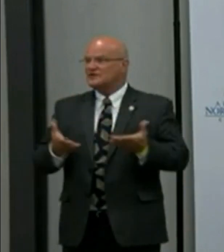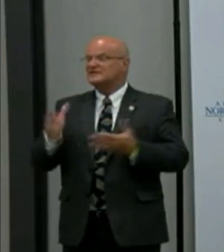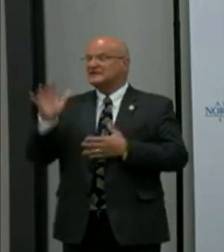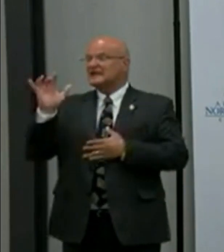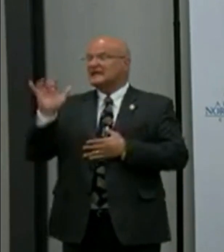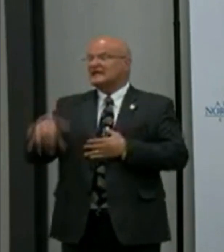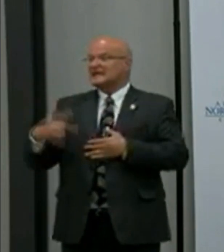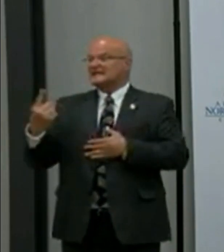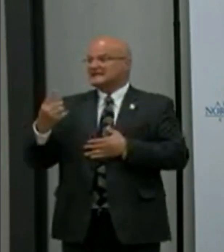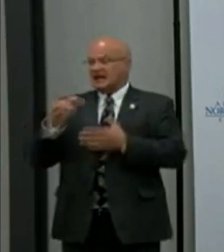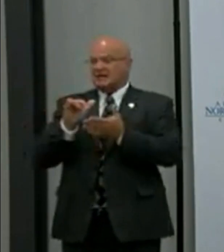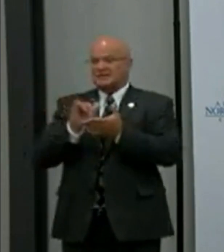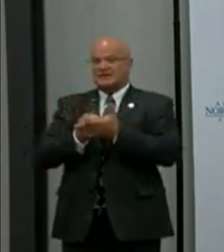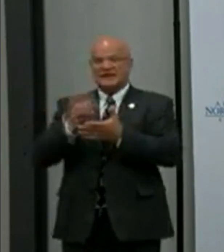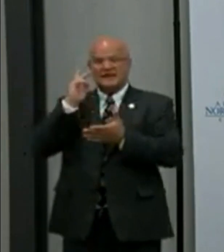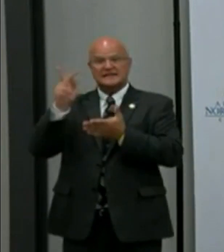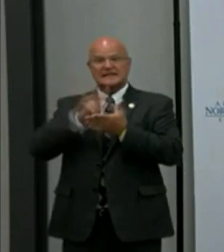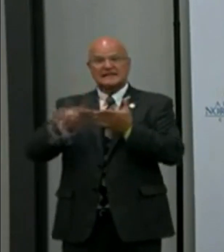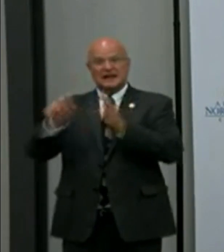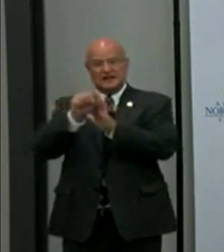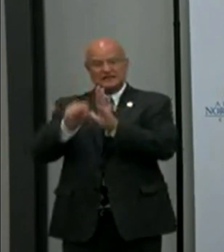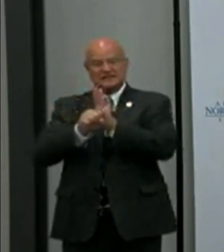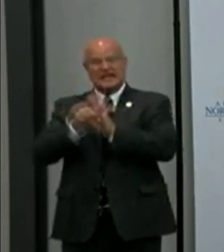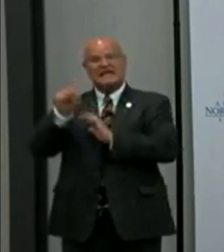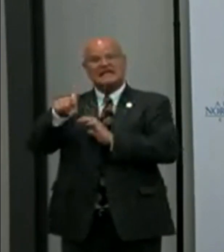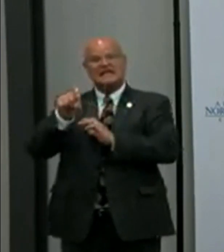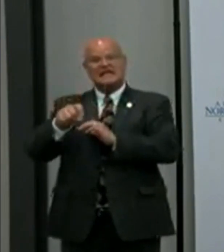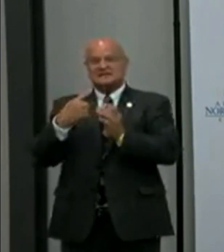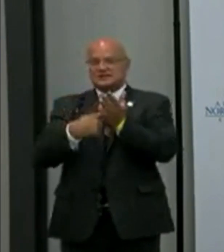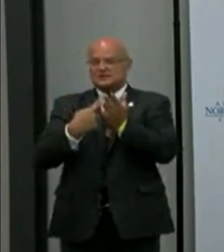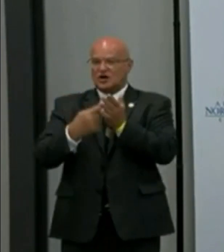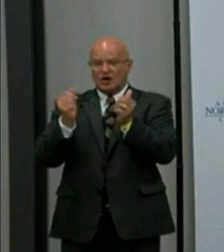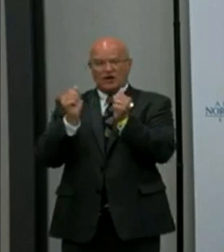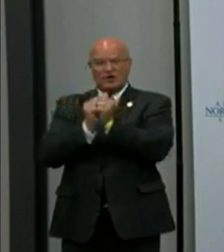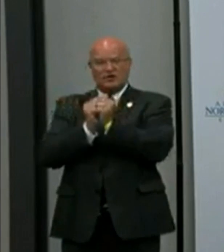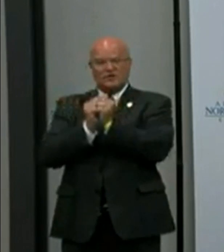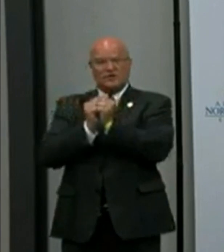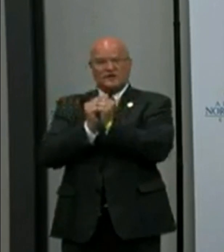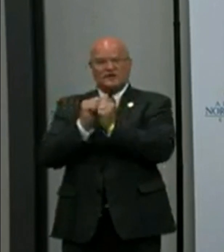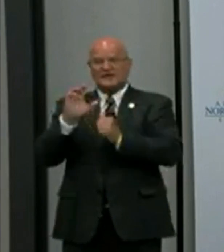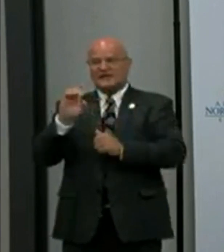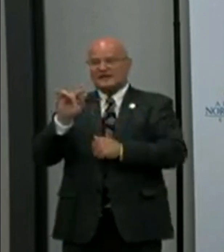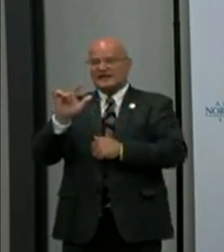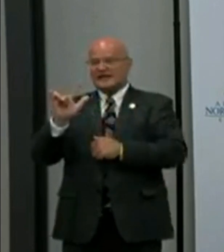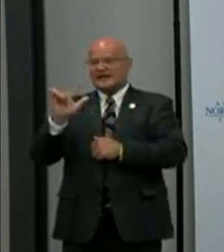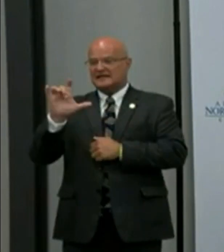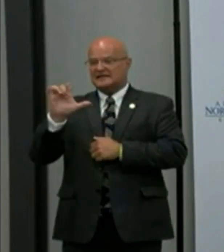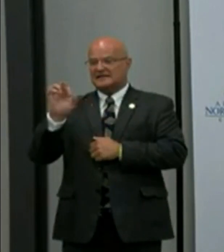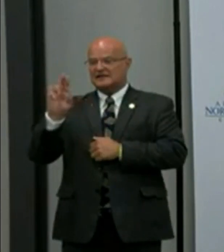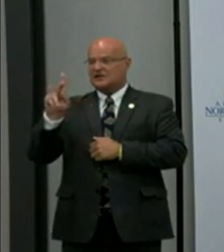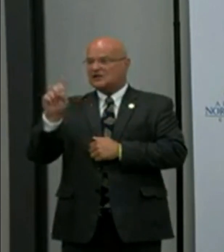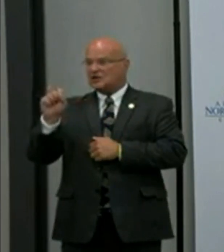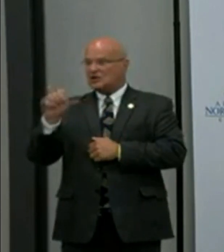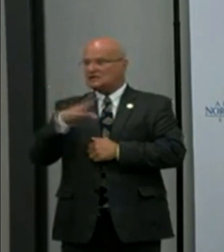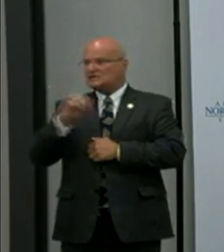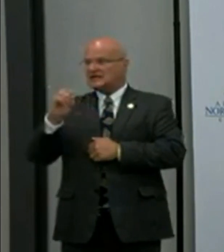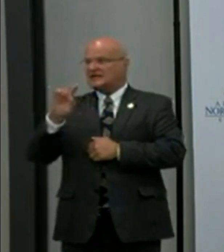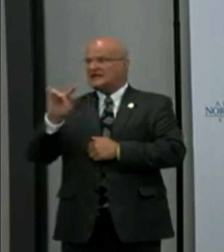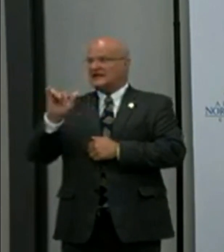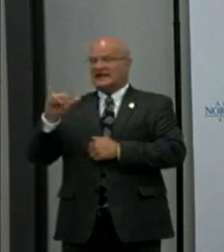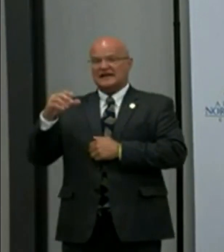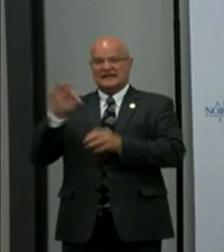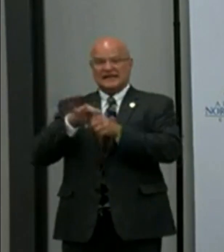That is something that the Secretary of State needs to work with the county clerks on and the county